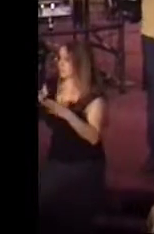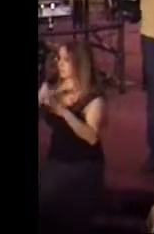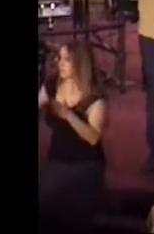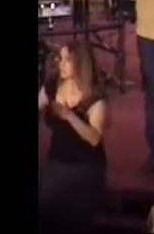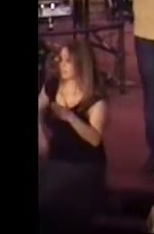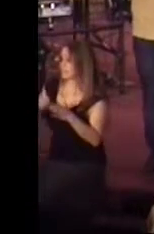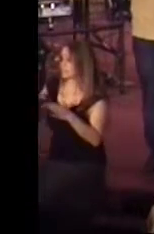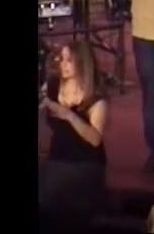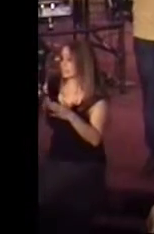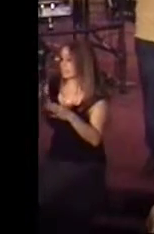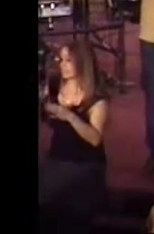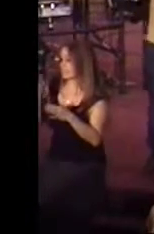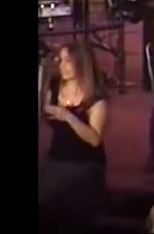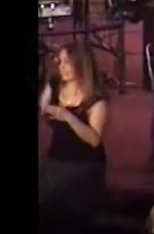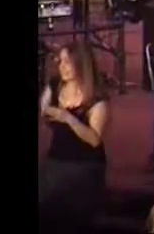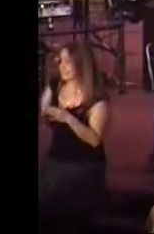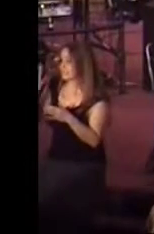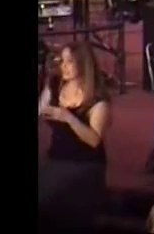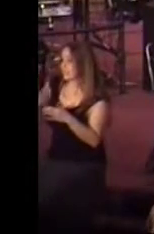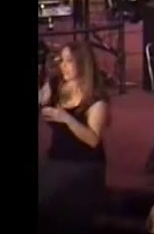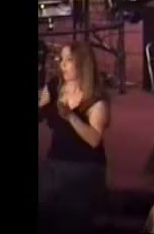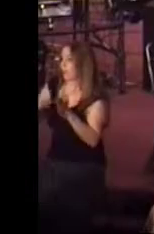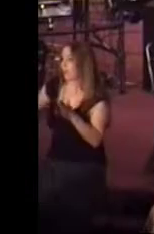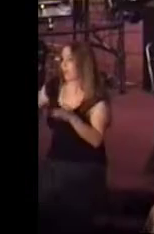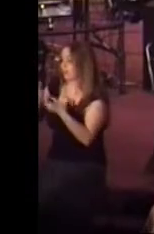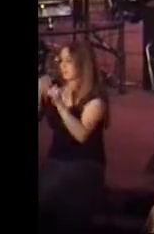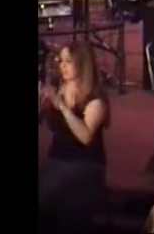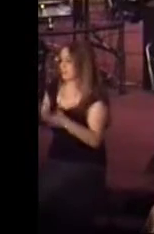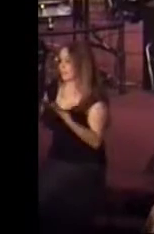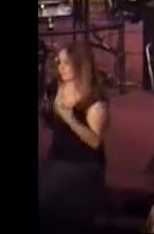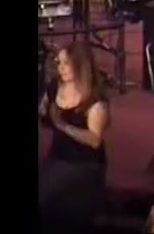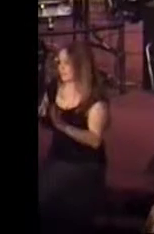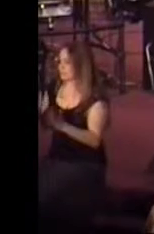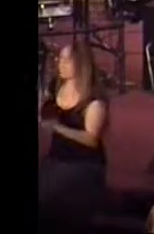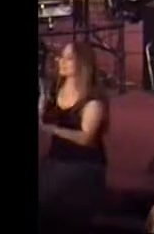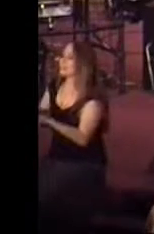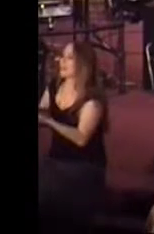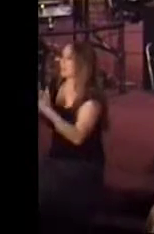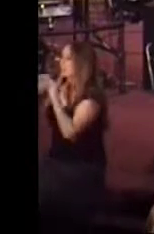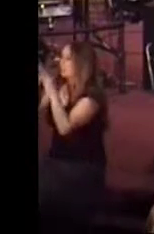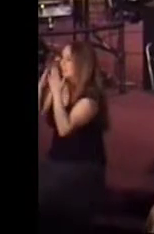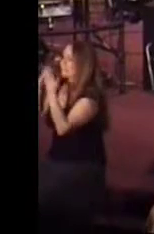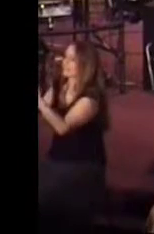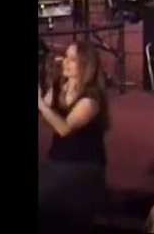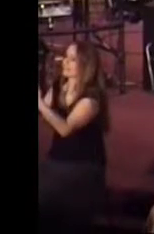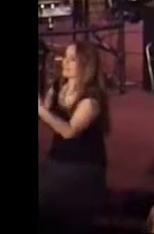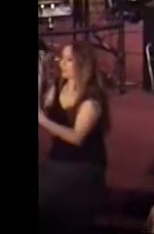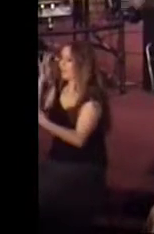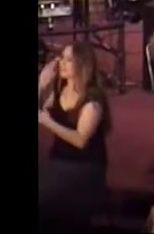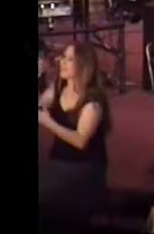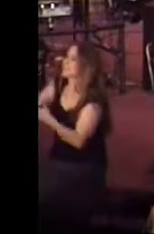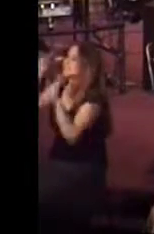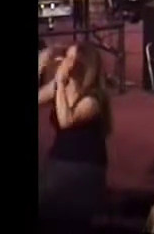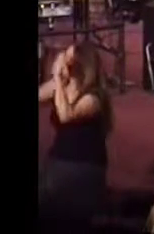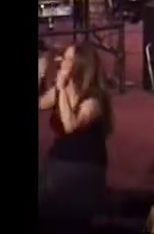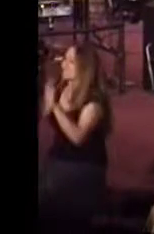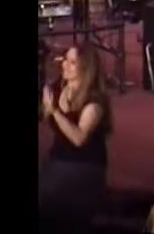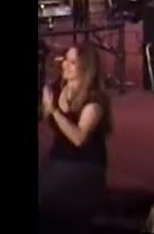and Savior, stop and give thanks to him, because he's awesome. Let's